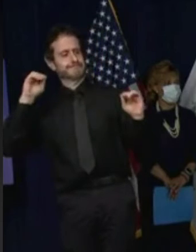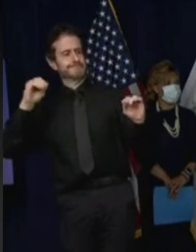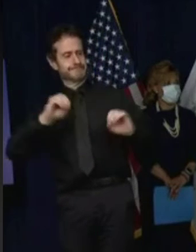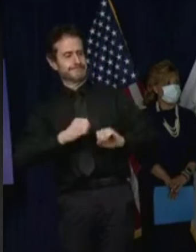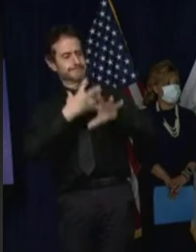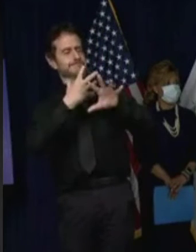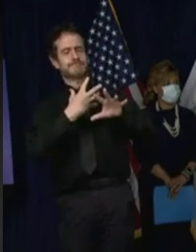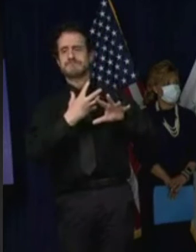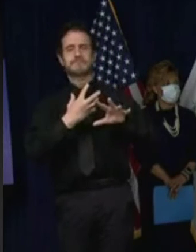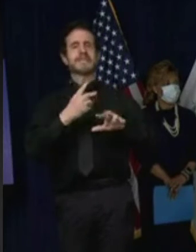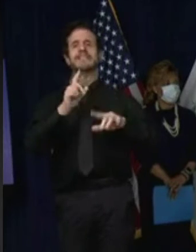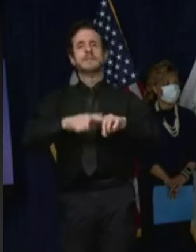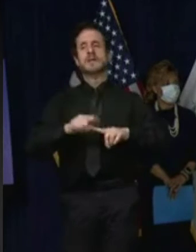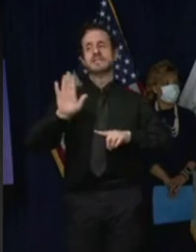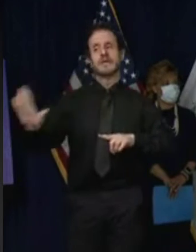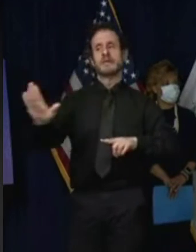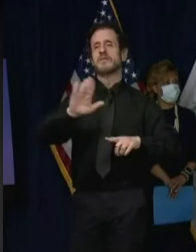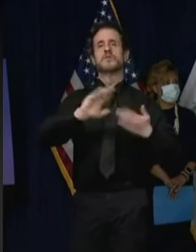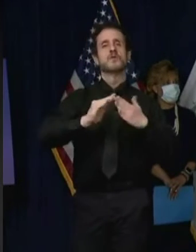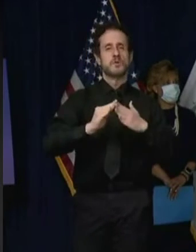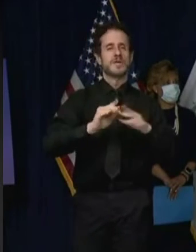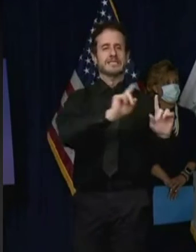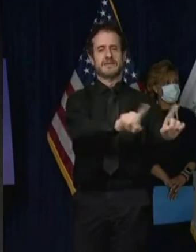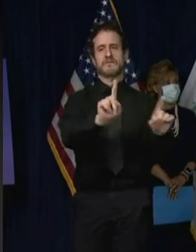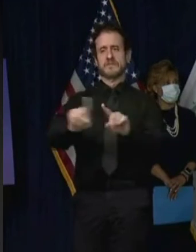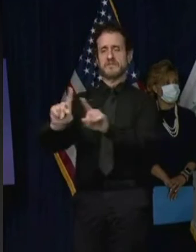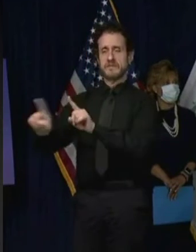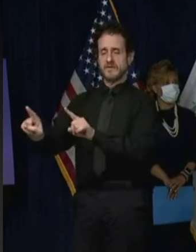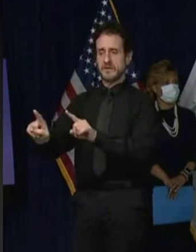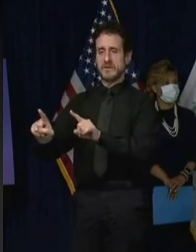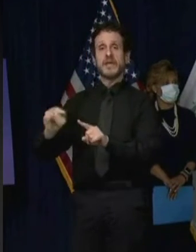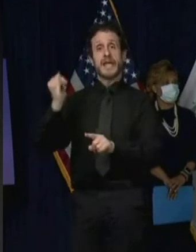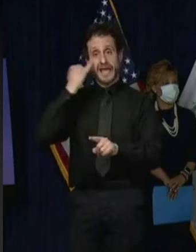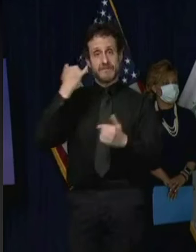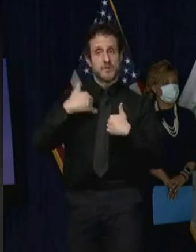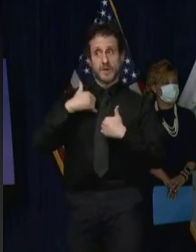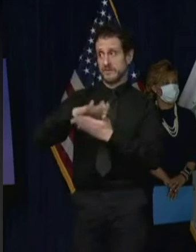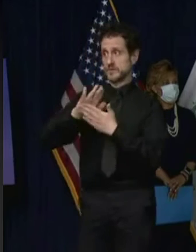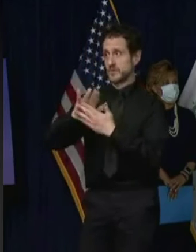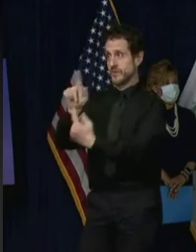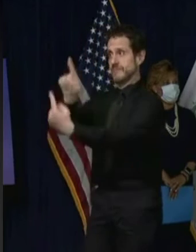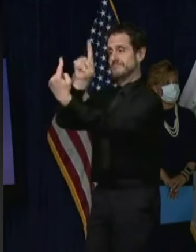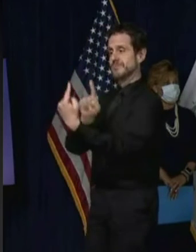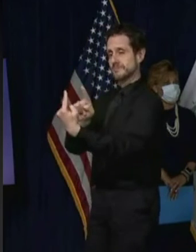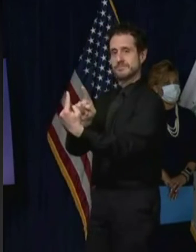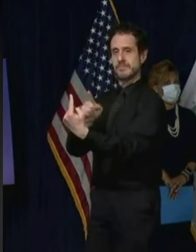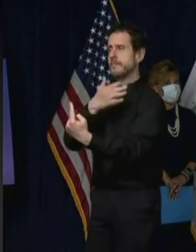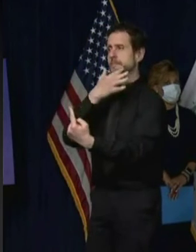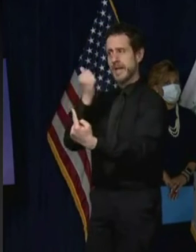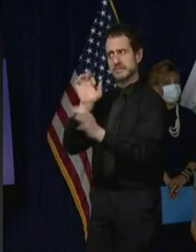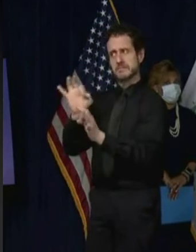encouraged. Personalization in education is a very good thing. Some rely on paper and pencil